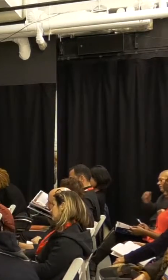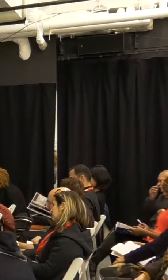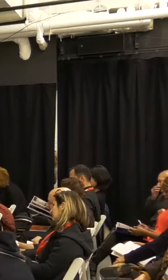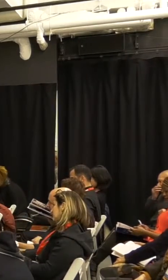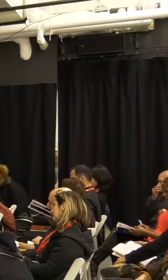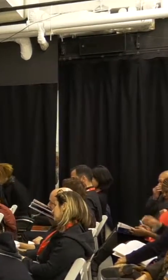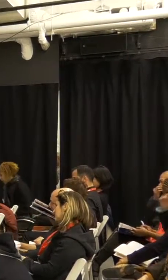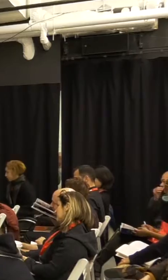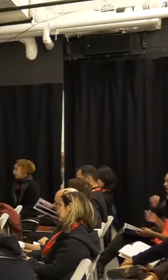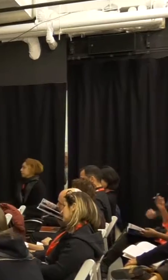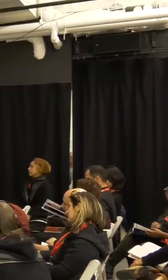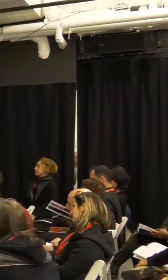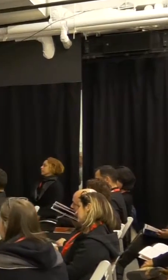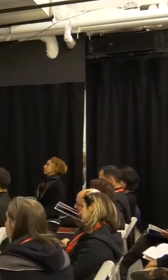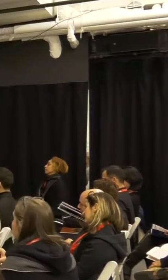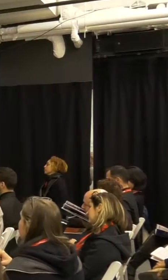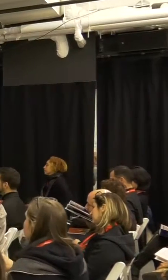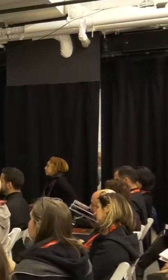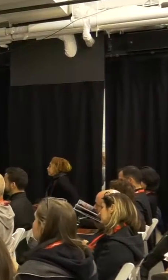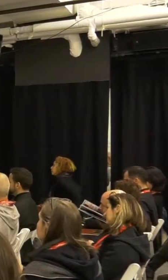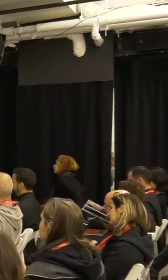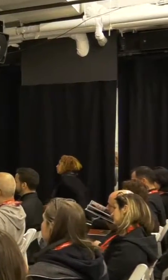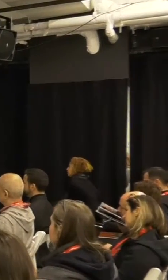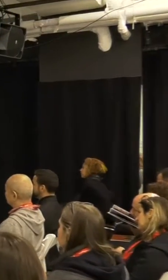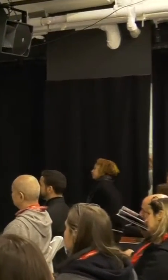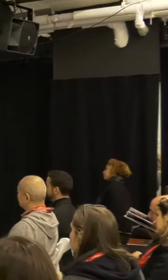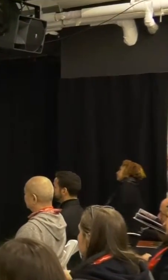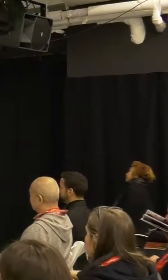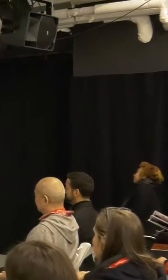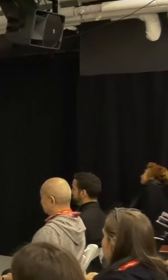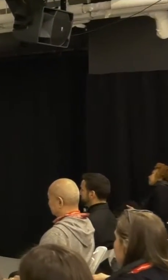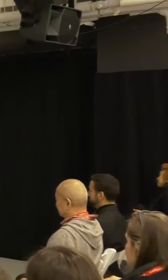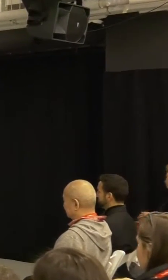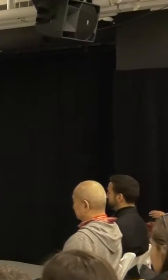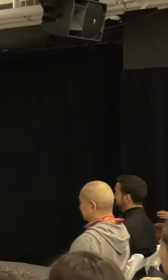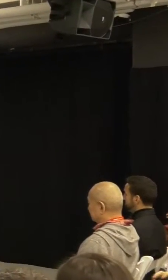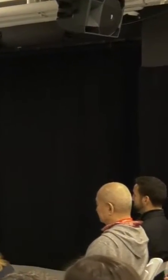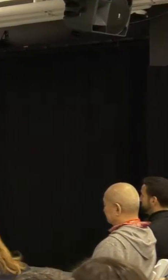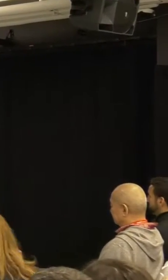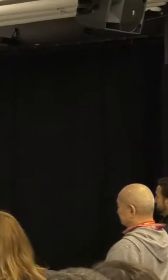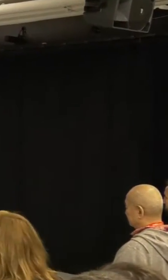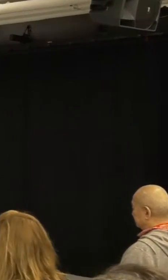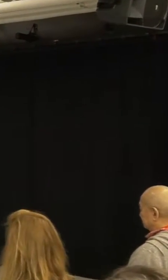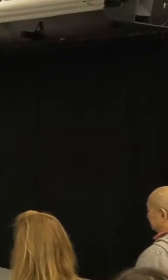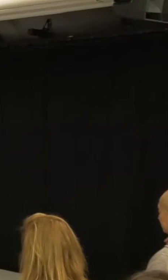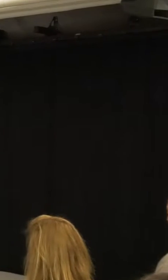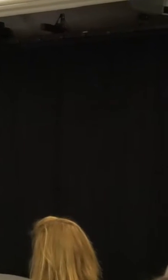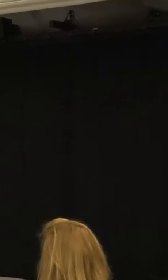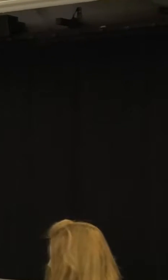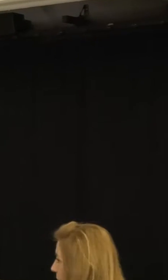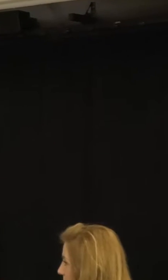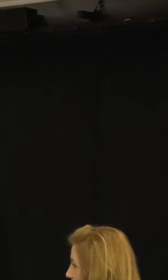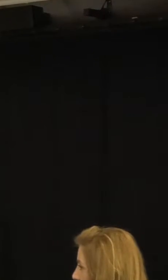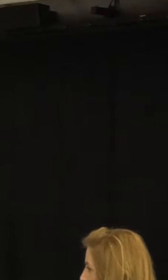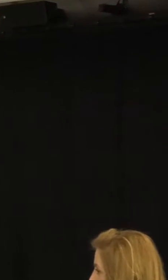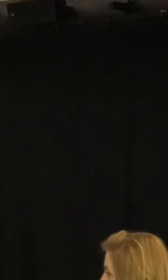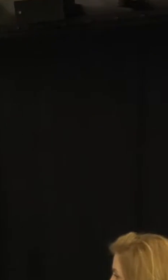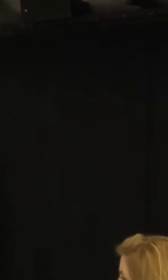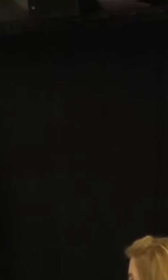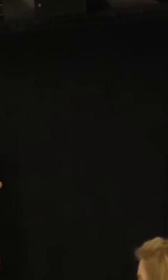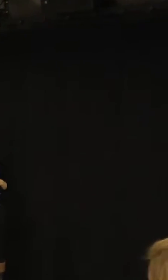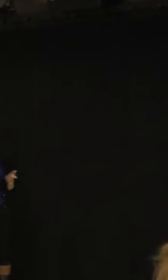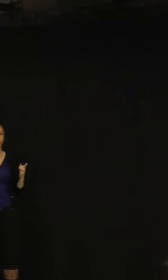up here on the panel to know who's in the room, but also for you to get to know one another. Okay, so we've heard the research. Now our